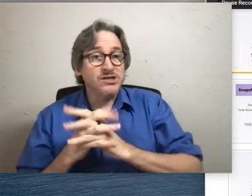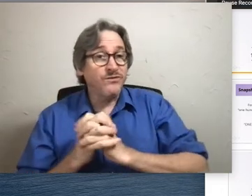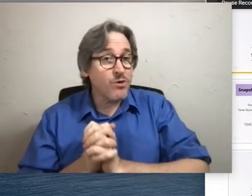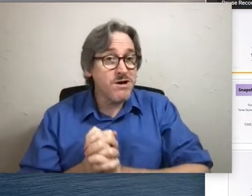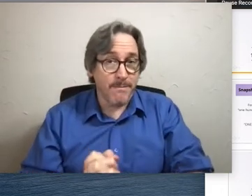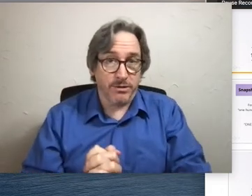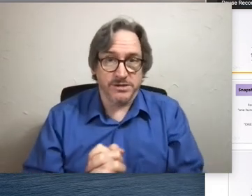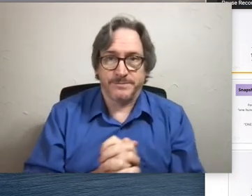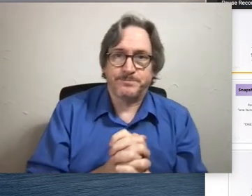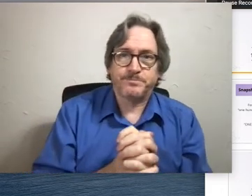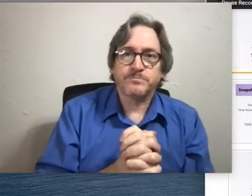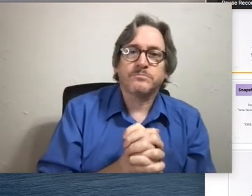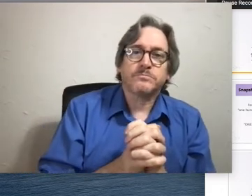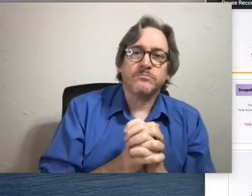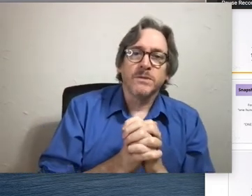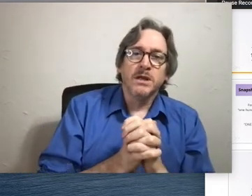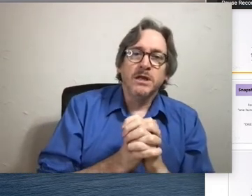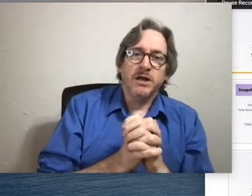So for numbers,